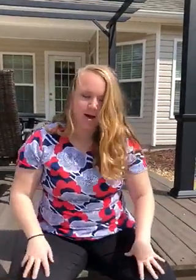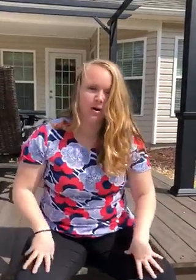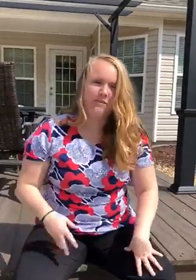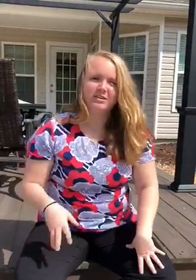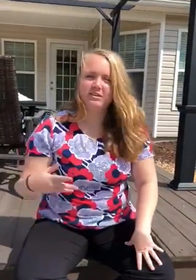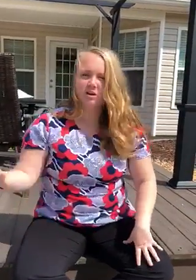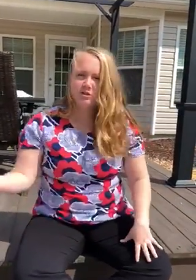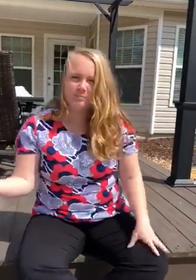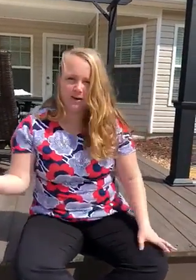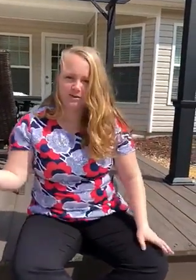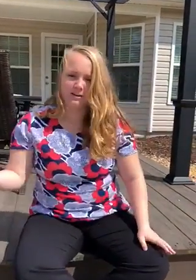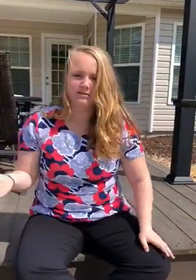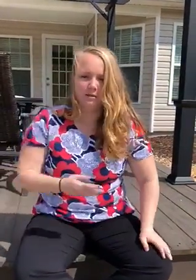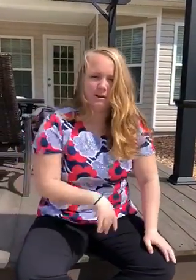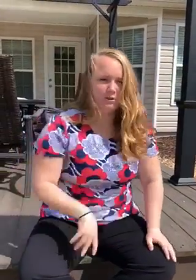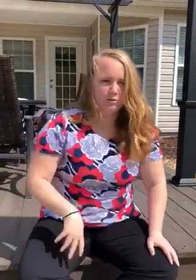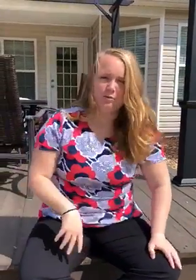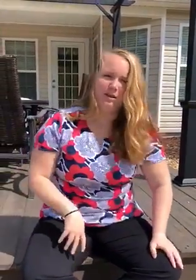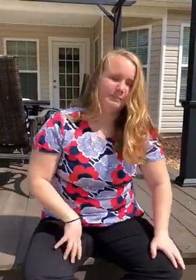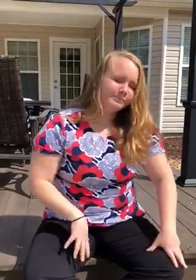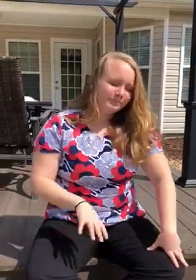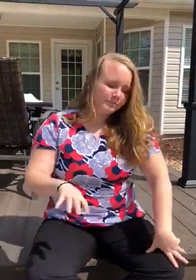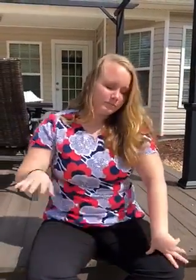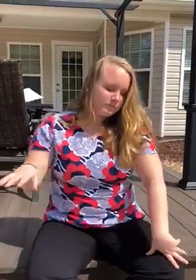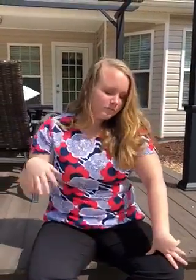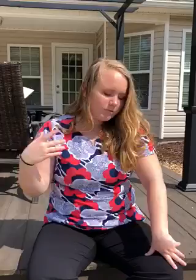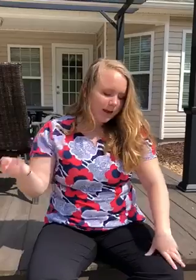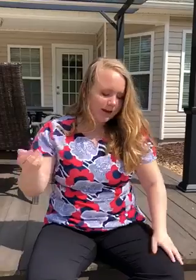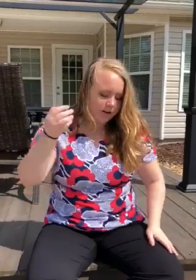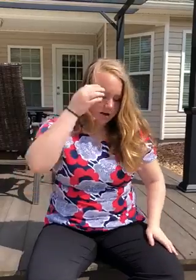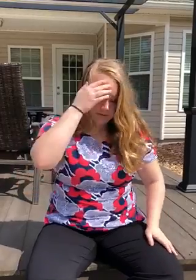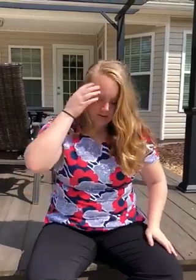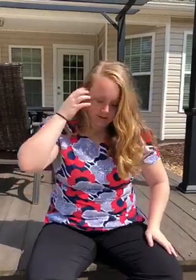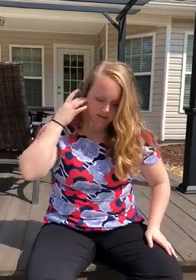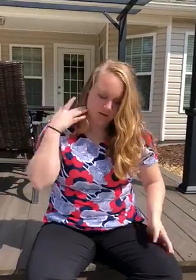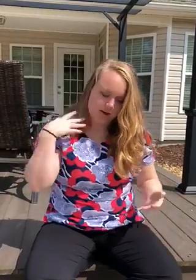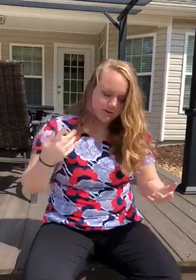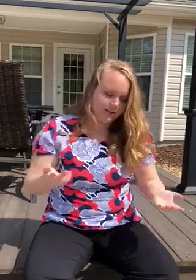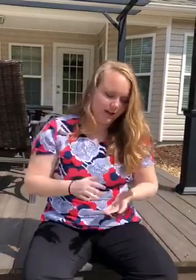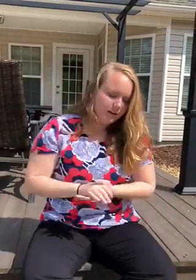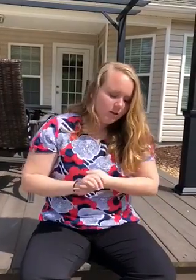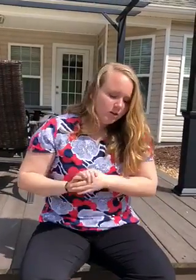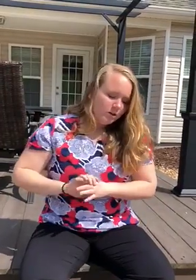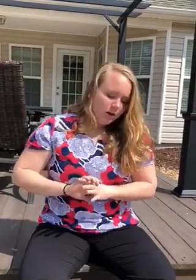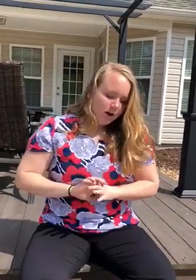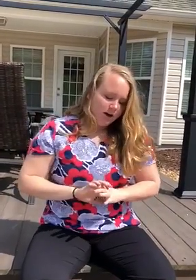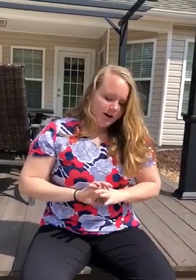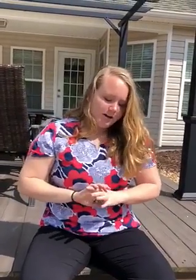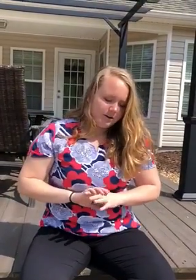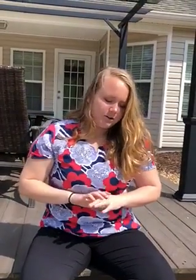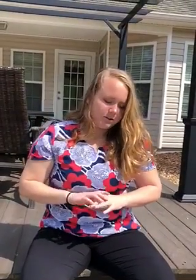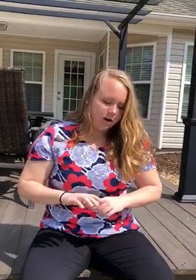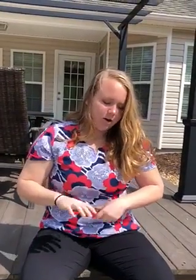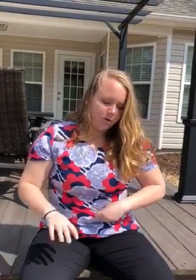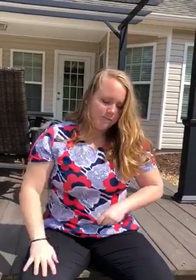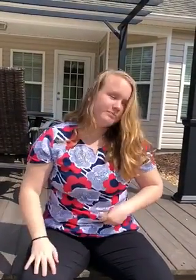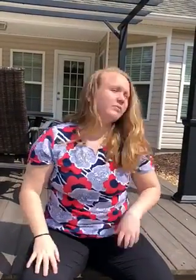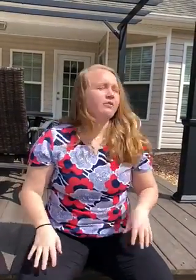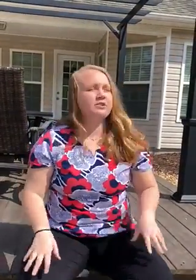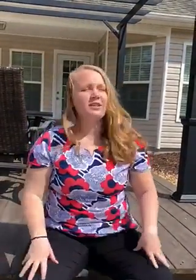would obviously talk to his parents because they'd be in the room with him. And this is basically what I would say. So first thing